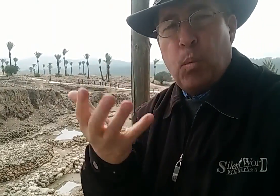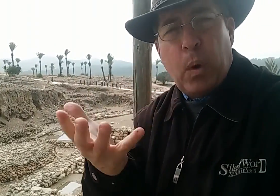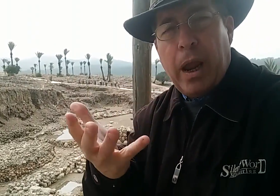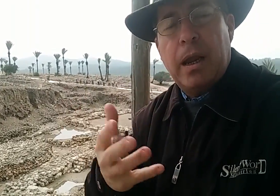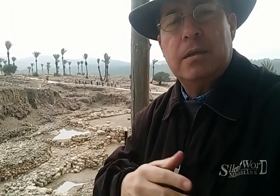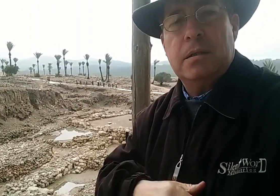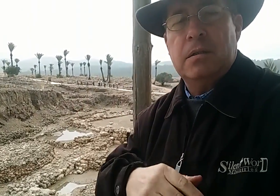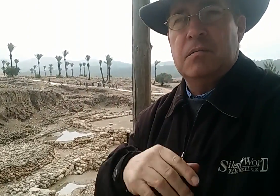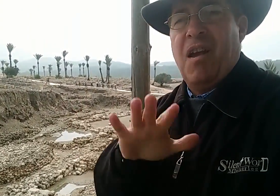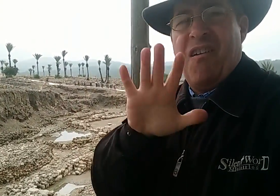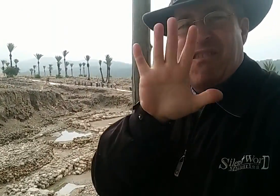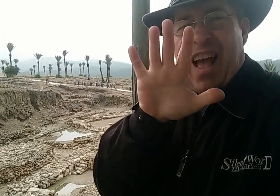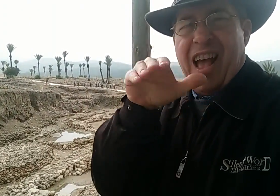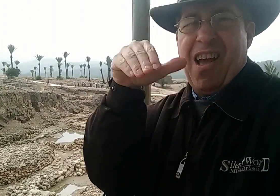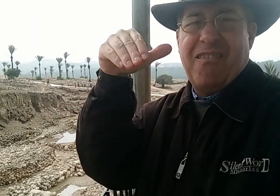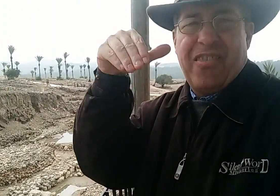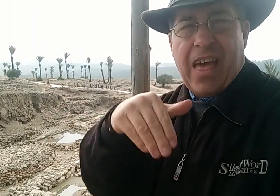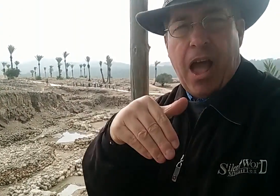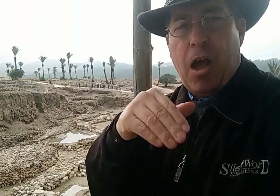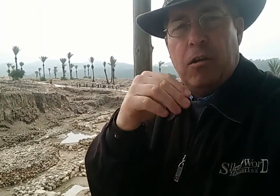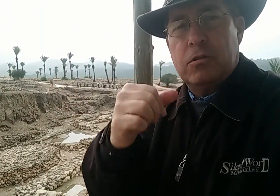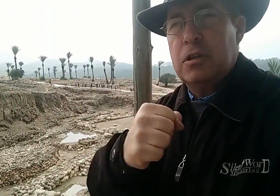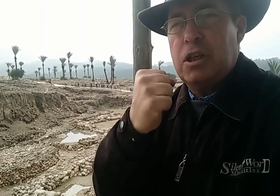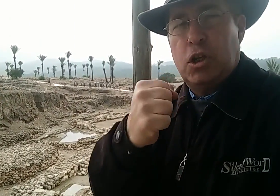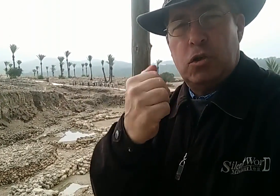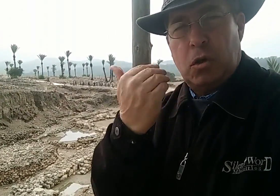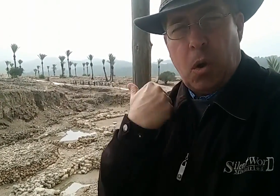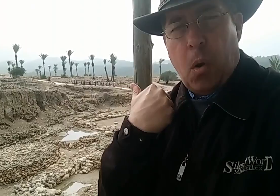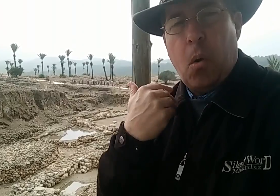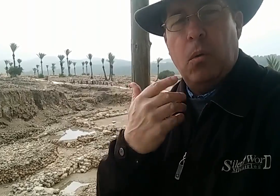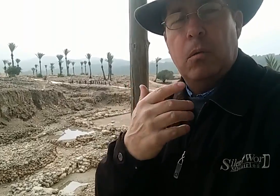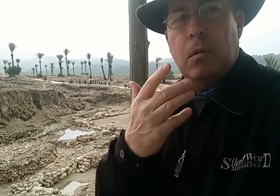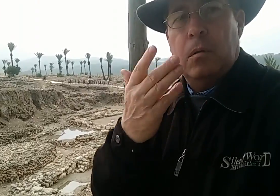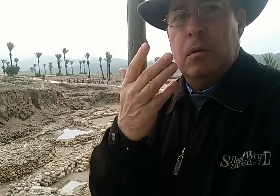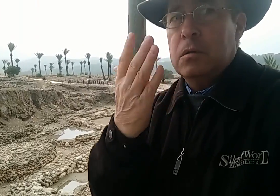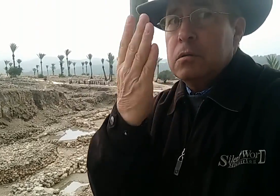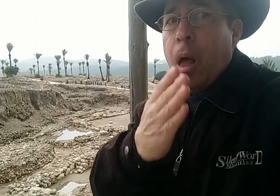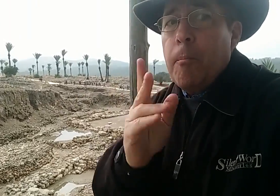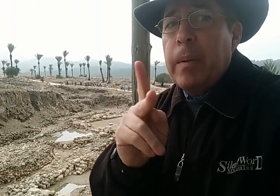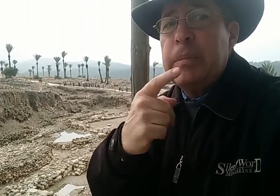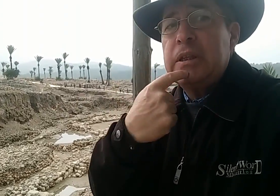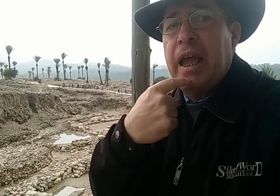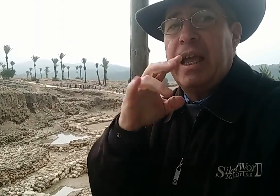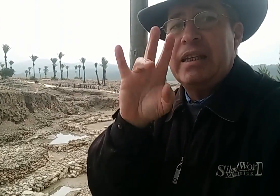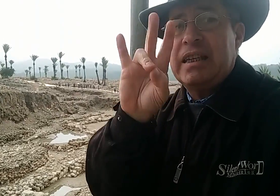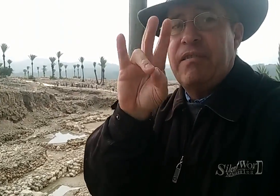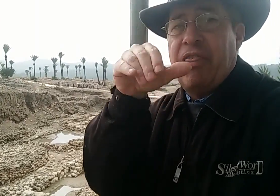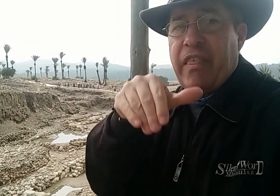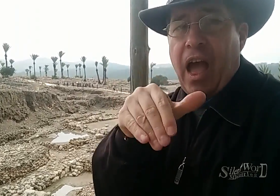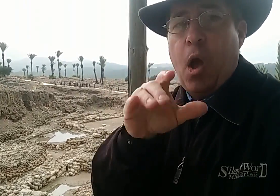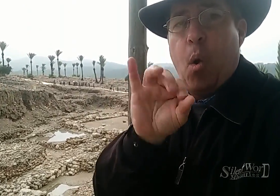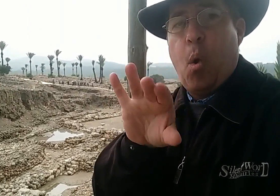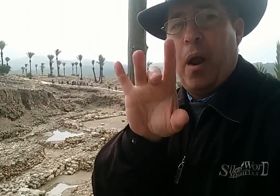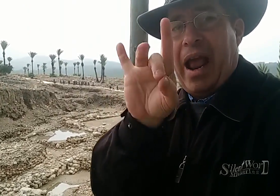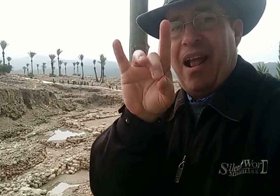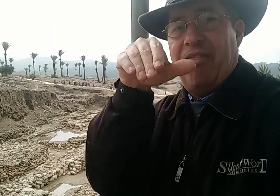no one knows really when it was established, maybe 5,000 years ago. Some people say as 7,000